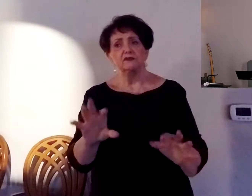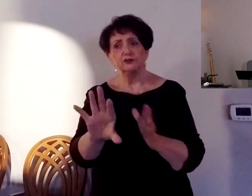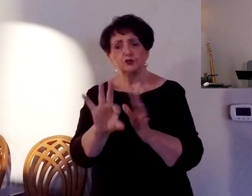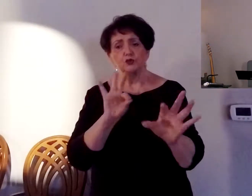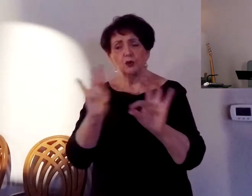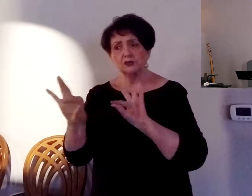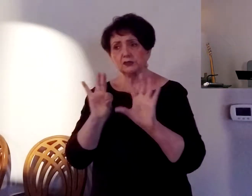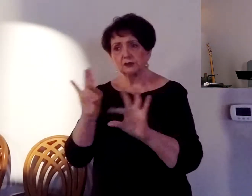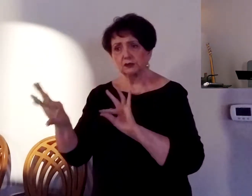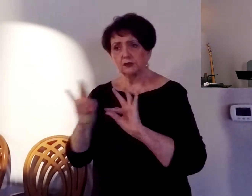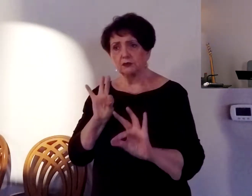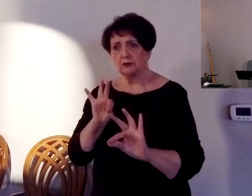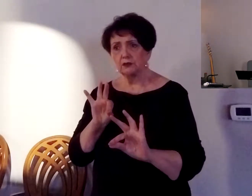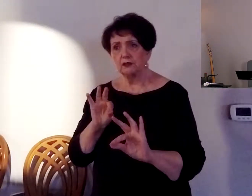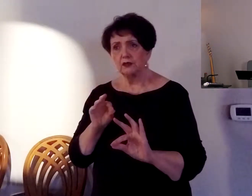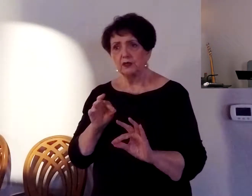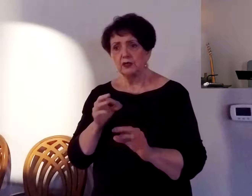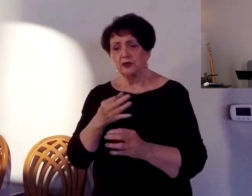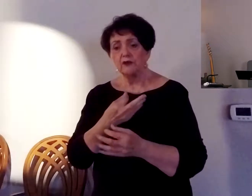free will to